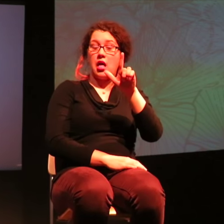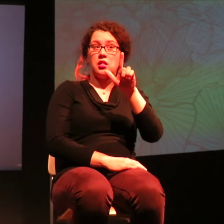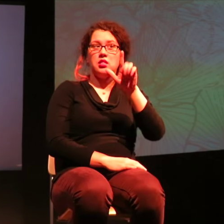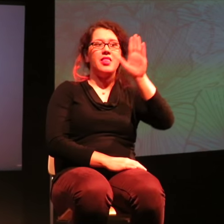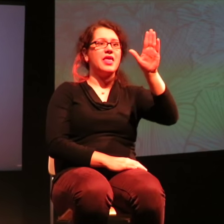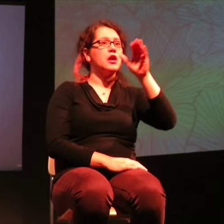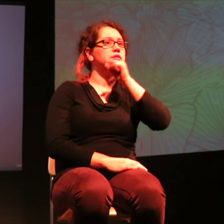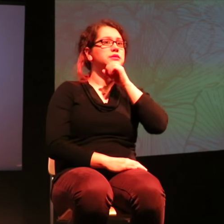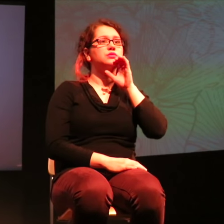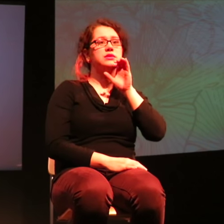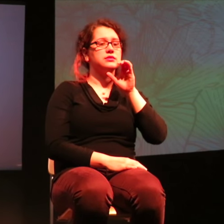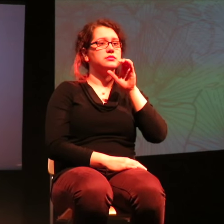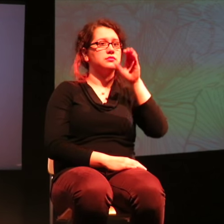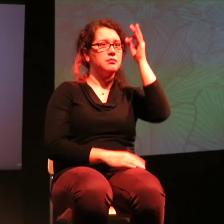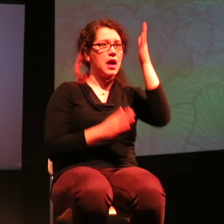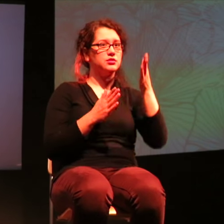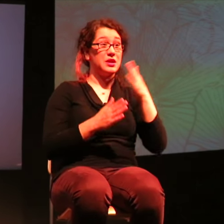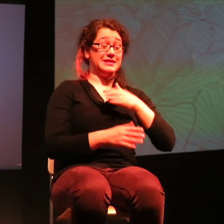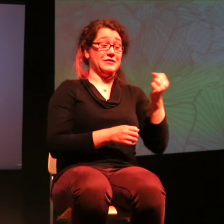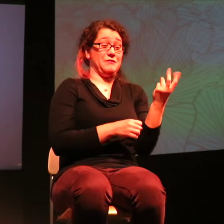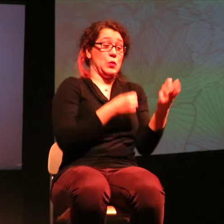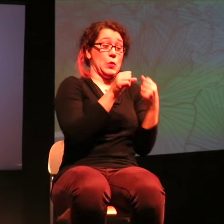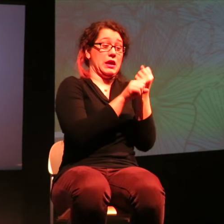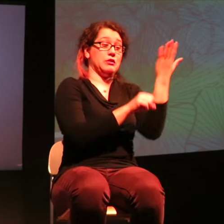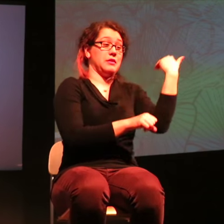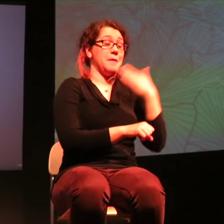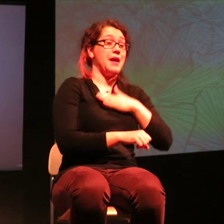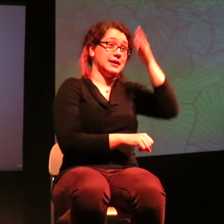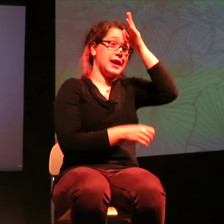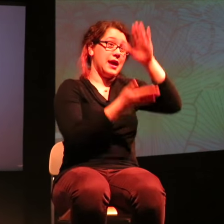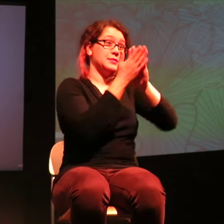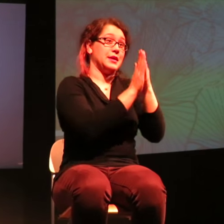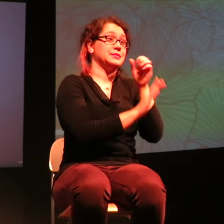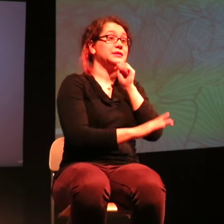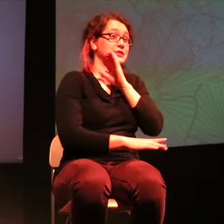senior citizen pastor. My dad became a senior citizen a couple years ago, technically.